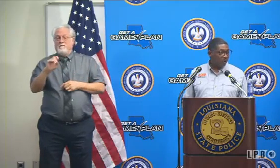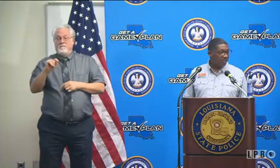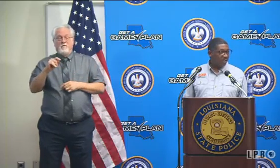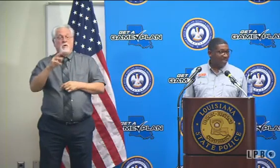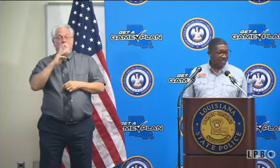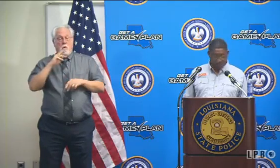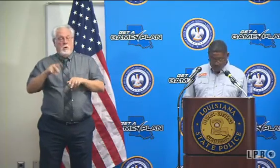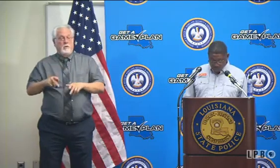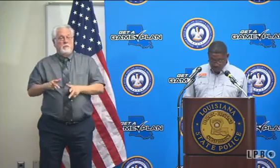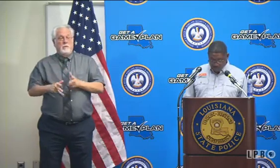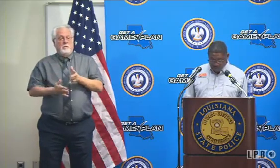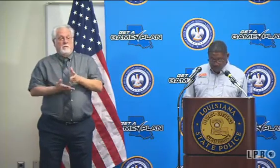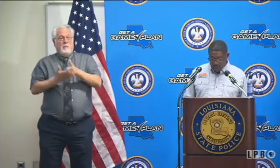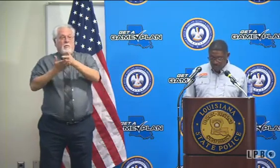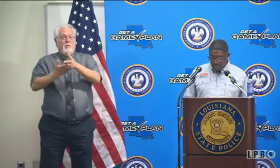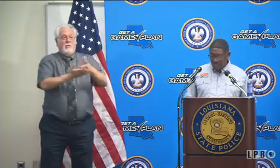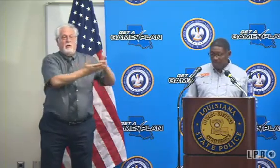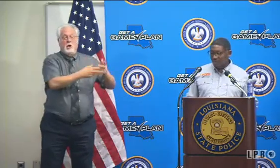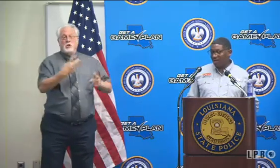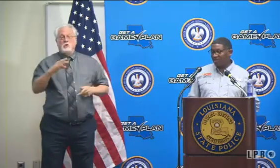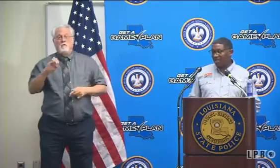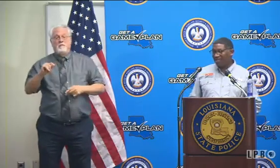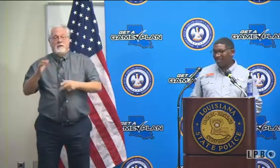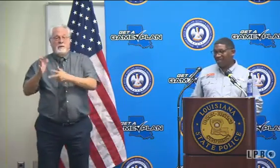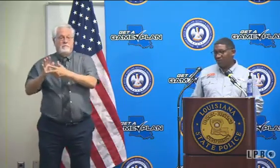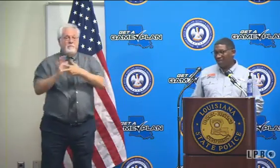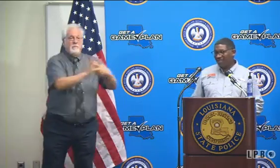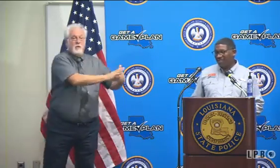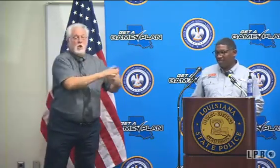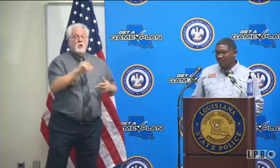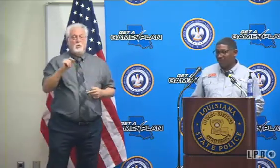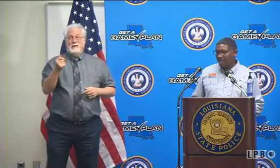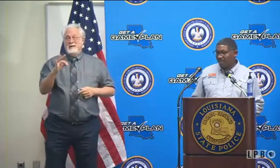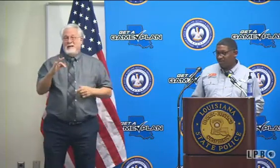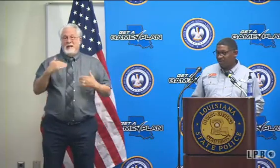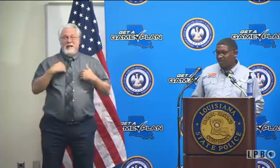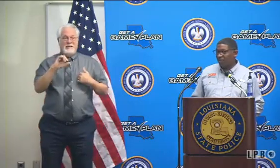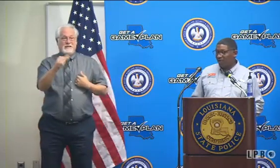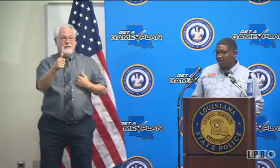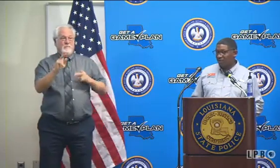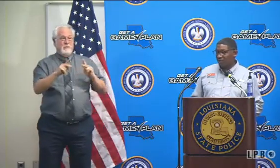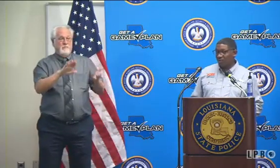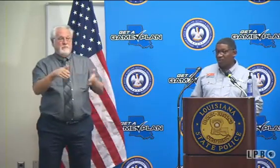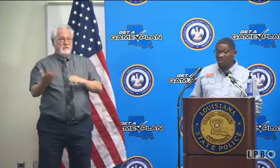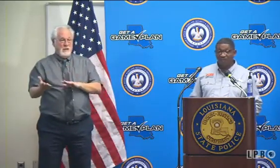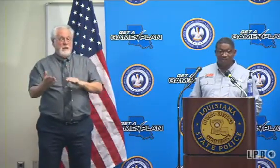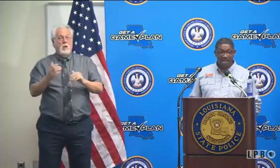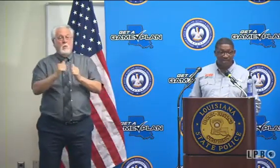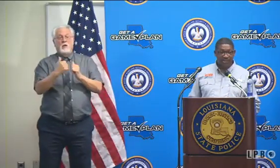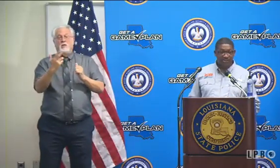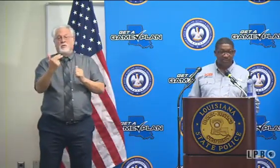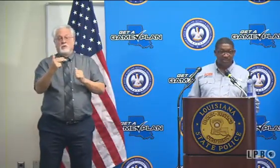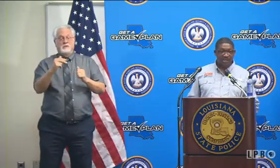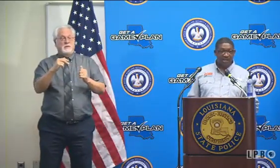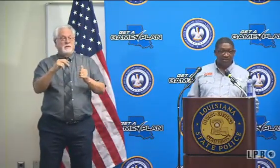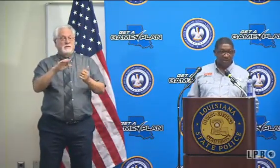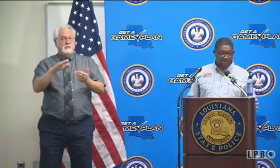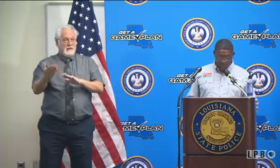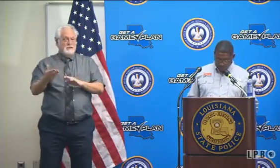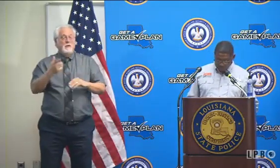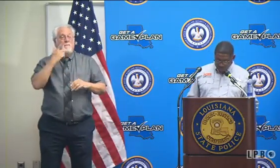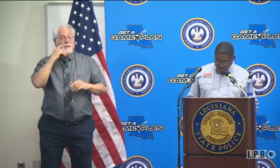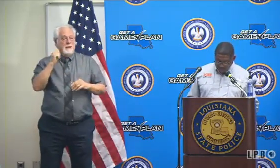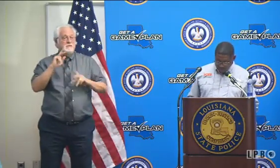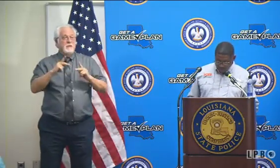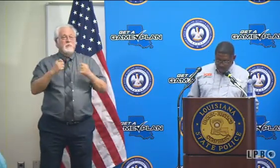feet of water can take you away in a float. And in 2019, we had 10 fatalities, 10 crashes with 13 fatalities